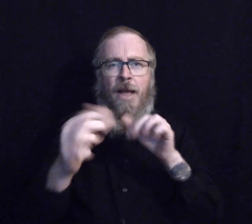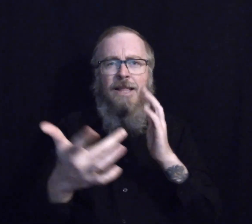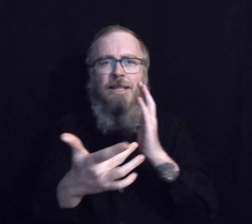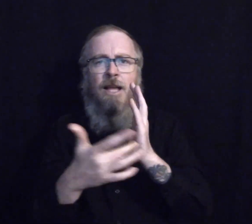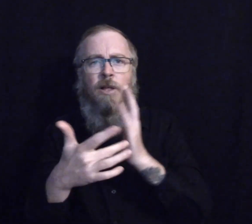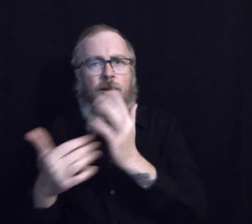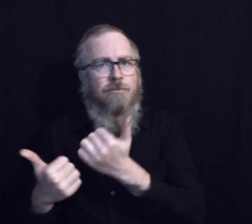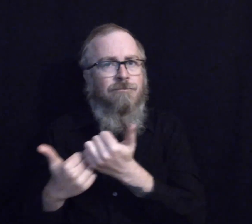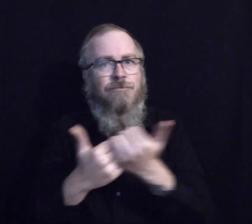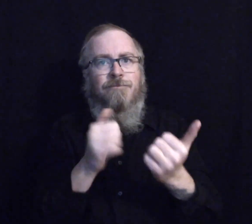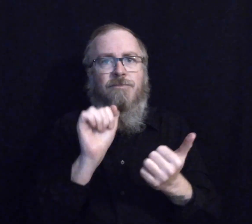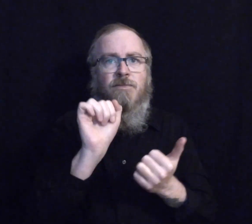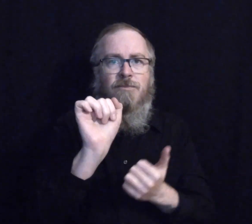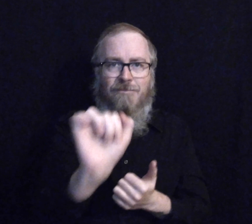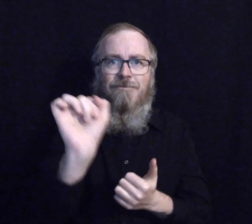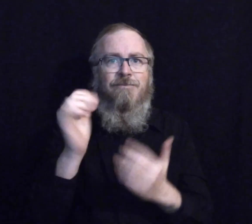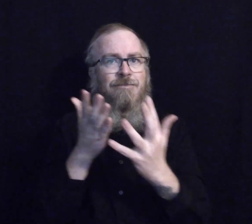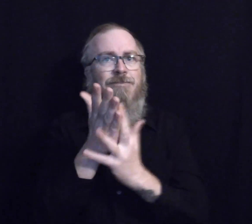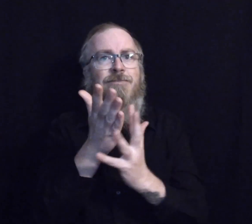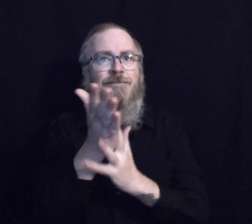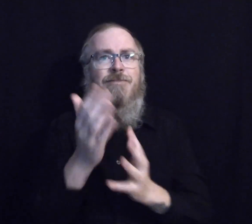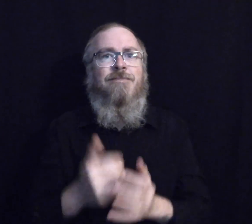which technology will best support your access.